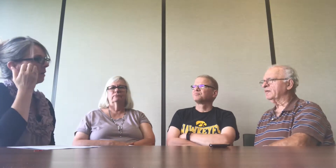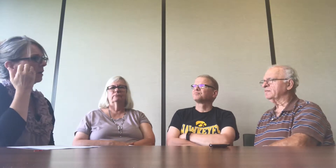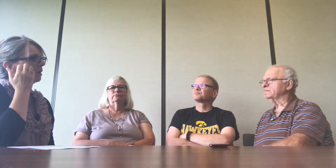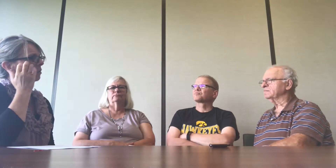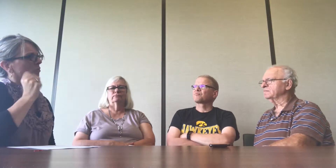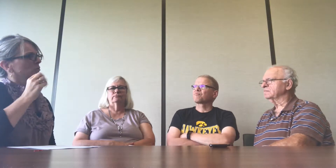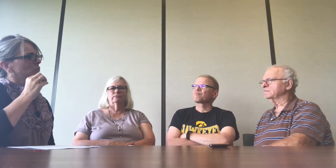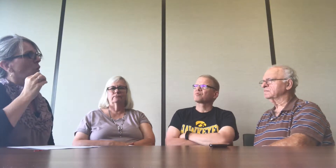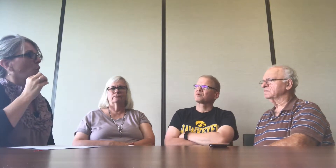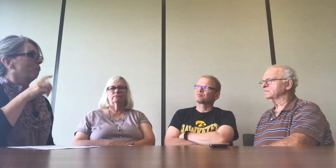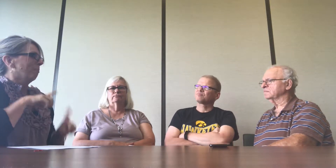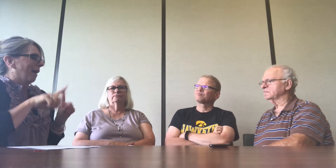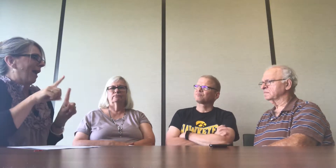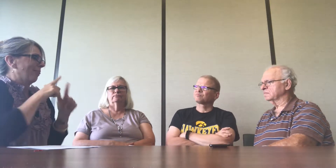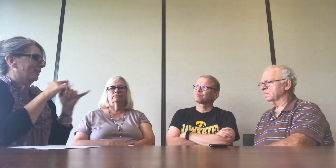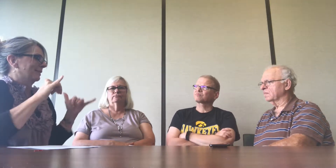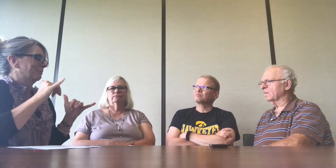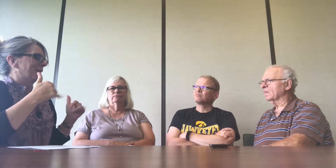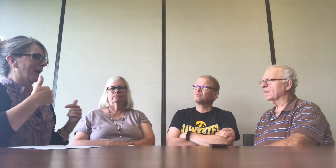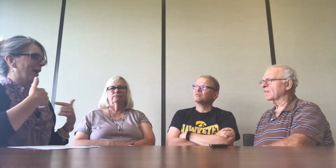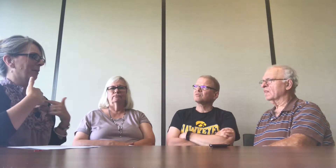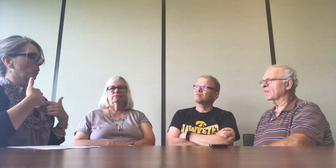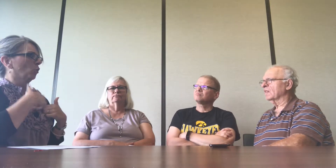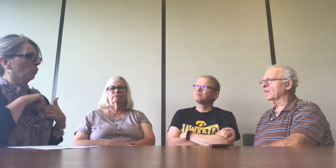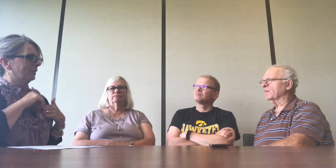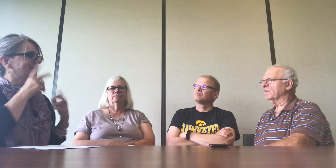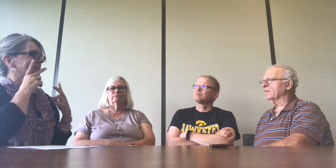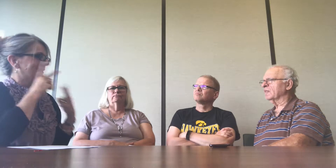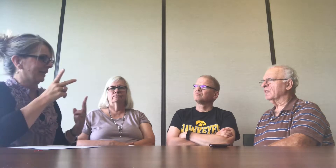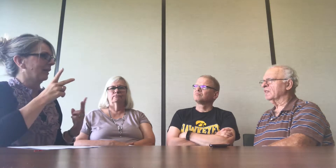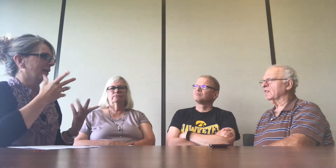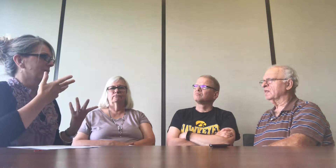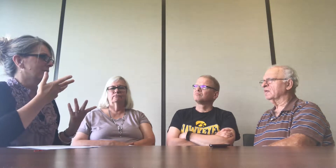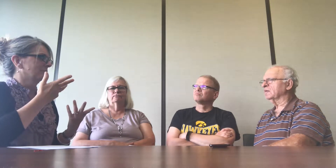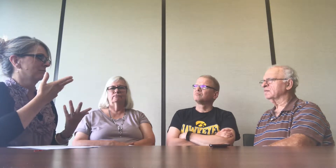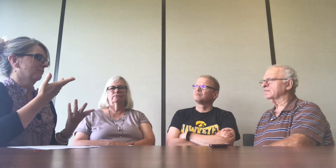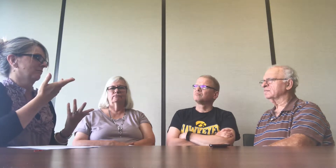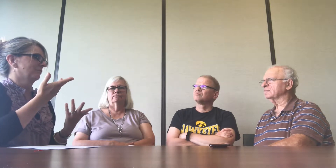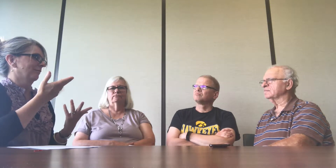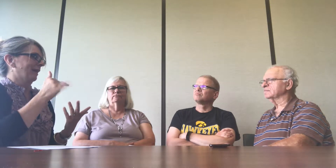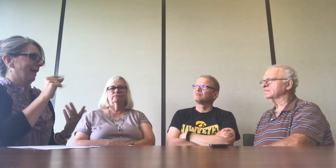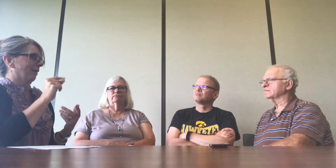Unfortunately, there have not been enough reports, but we see that it is happening.